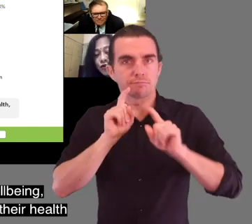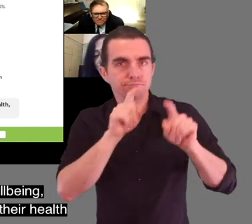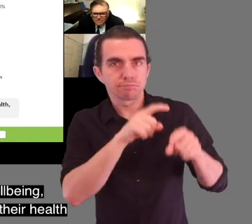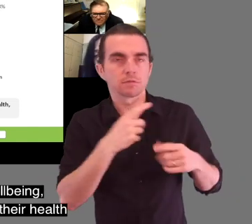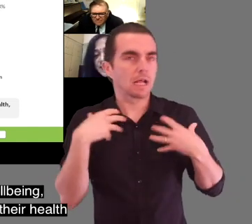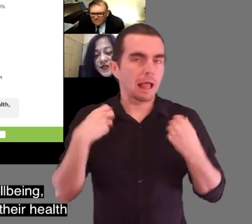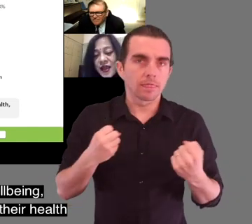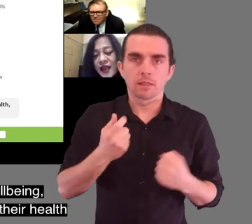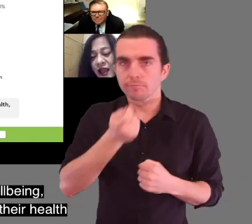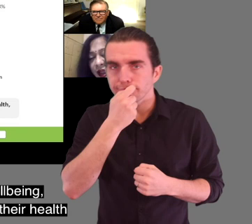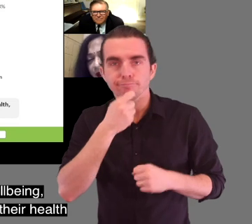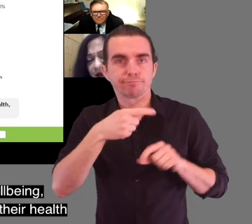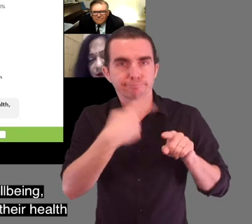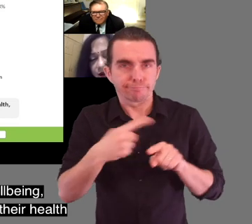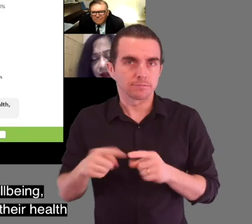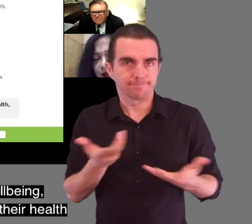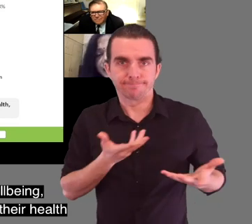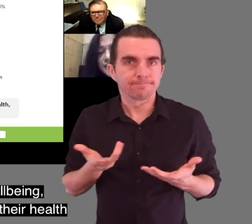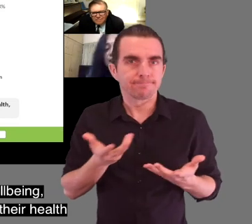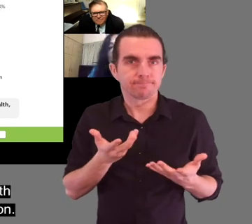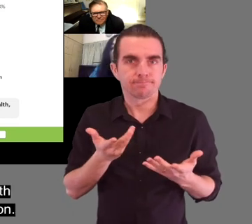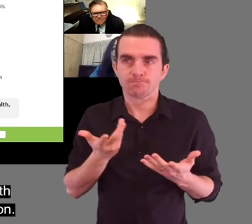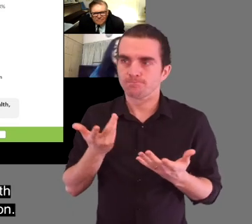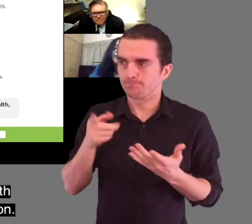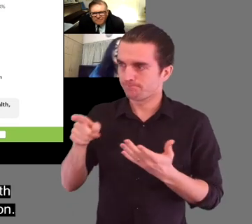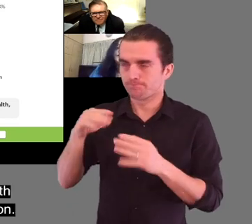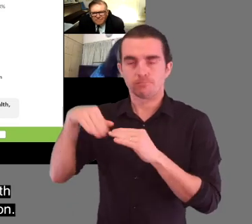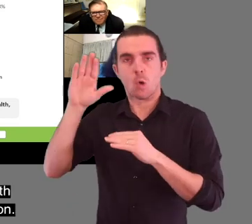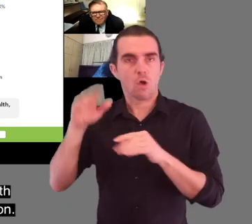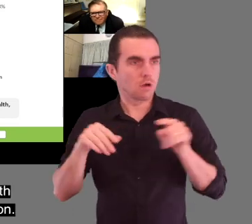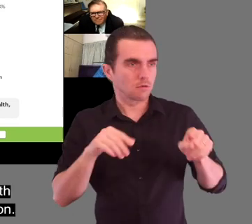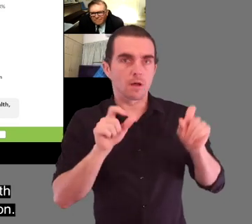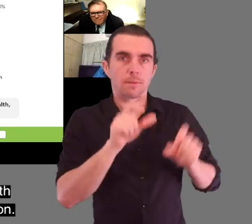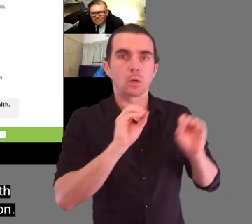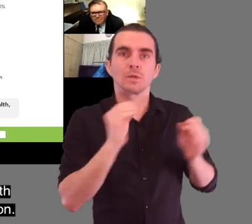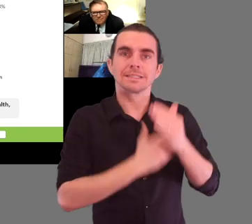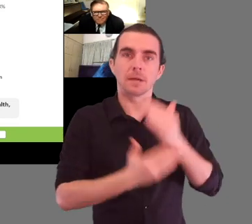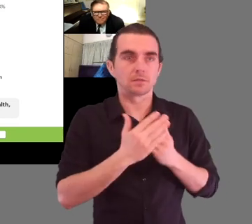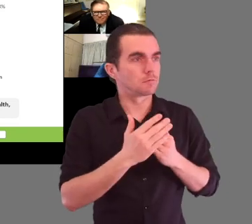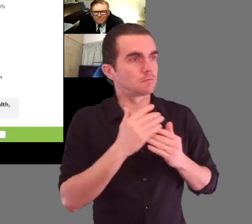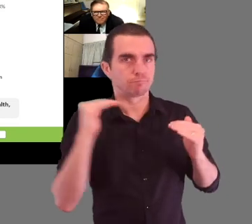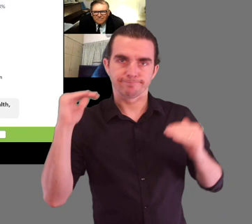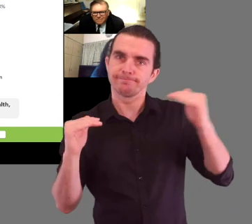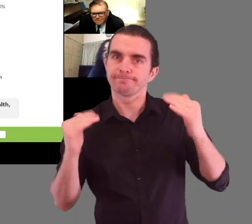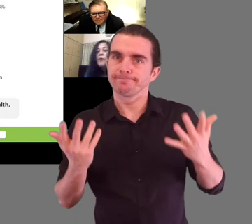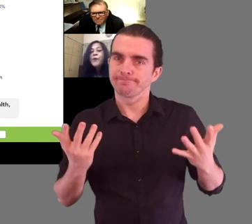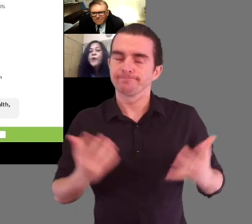to groceries, and their health as compared to general population. Next, please.